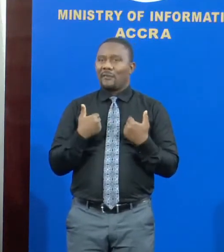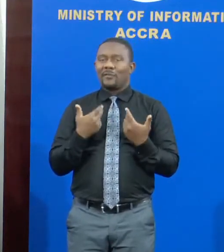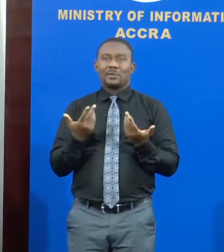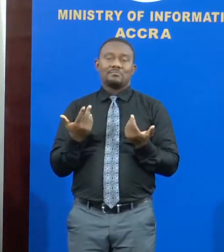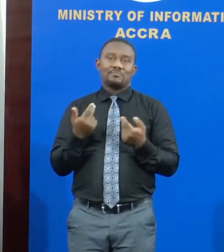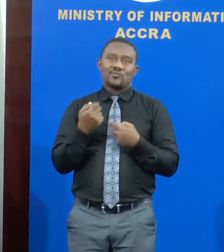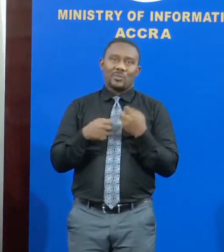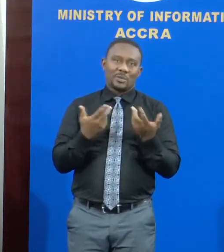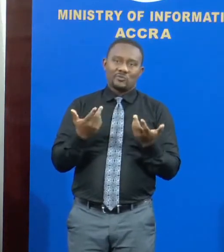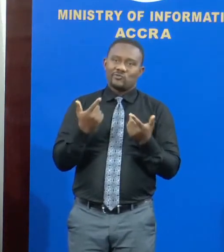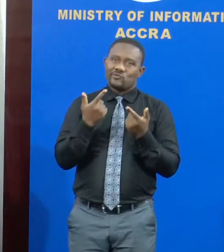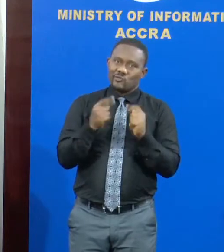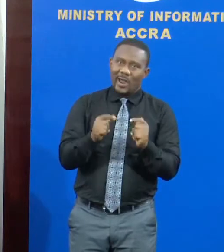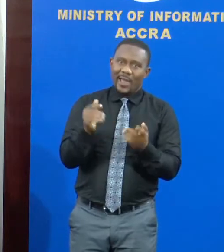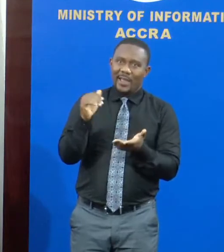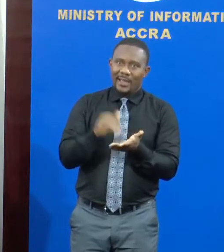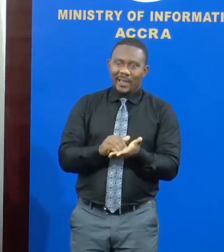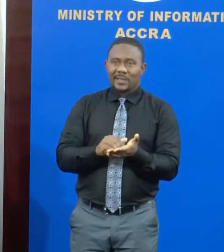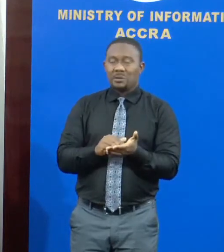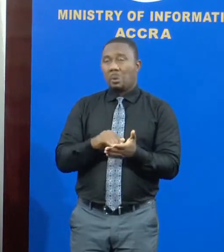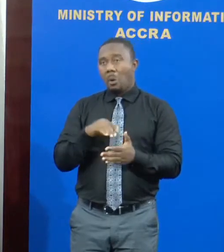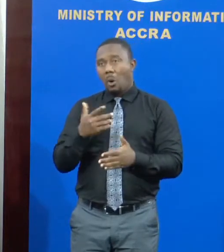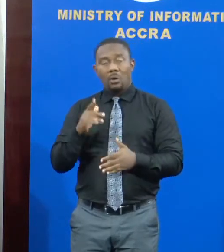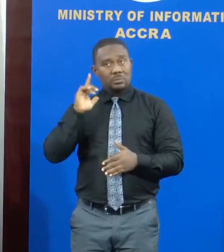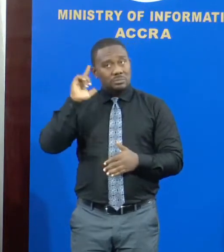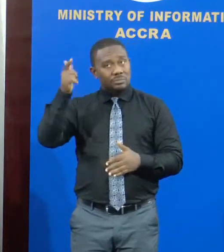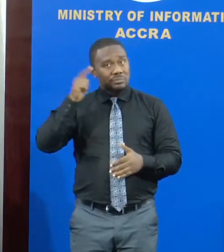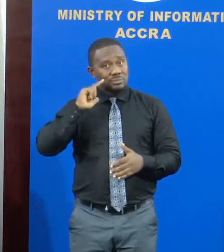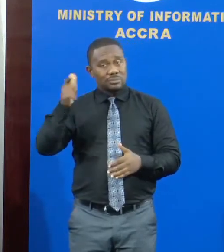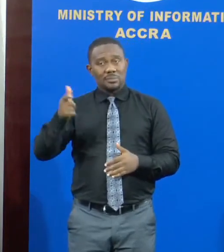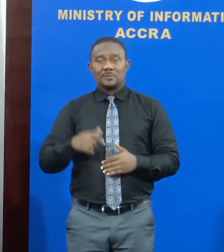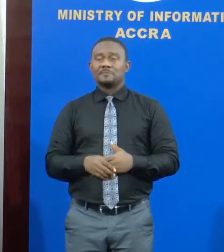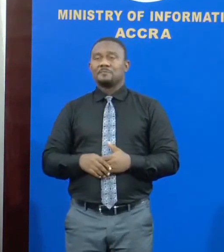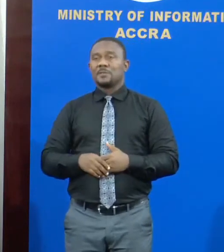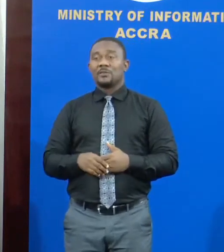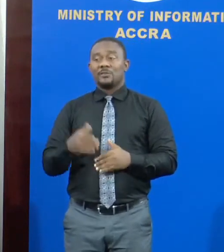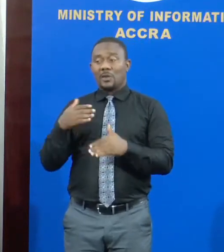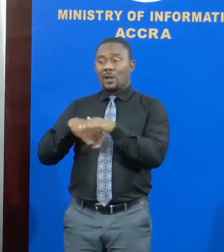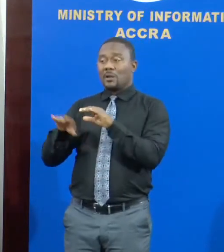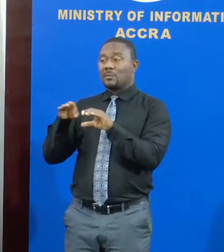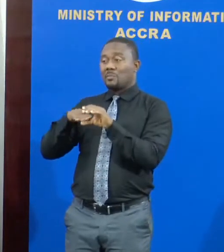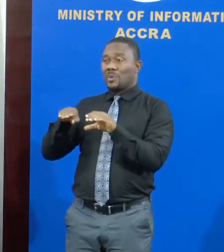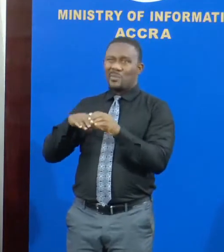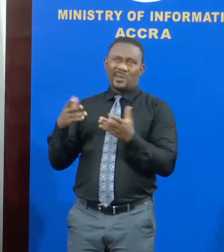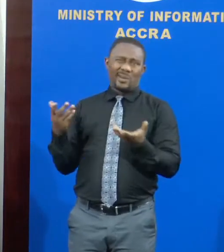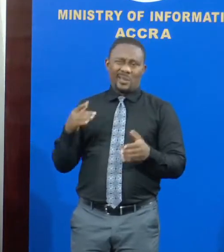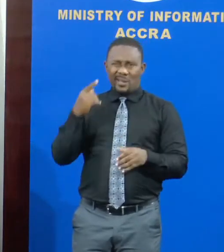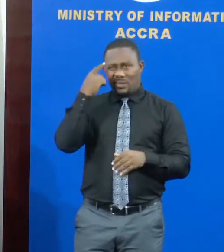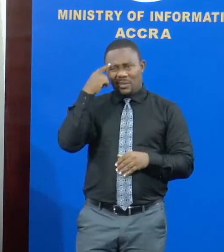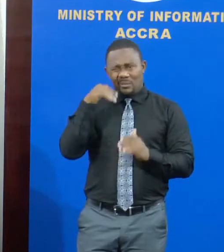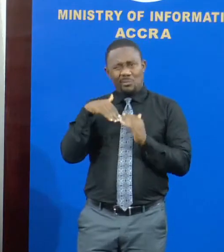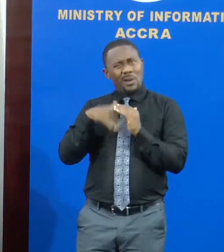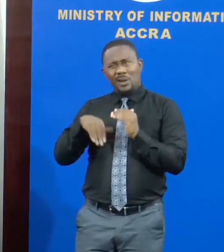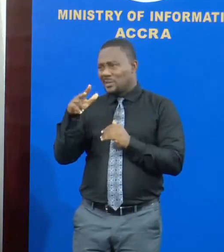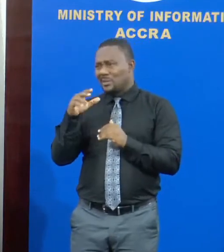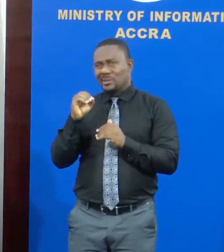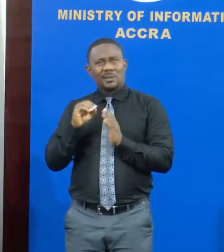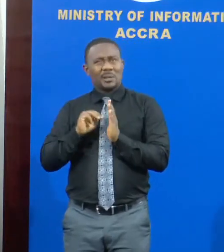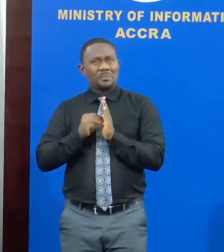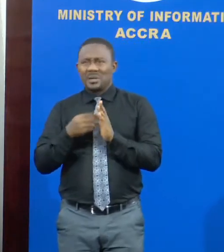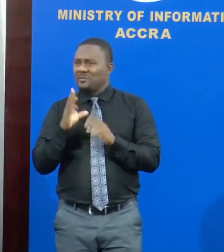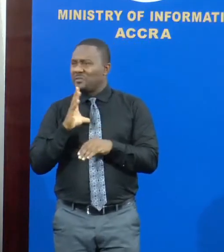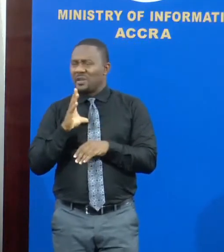again or come to our branches. Now, when you come to our branches to do it, there I don't think you should take more than 30 minutes to